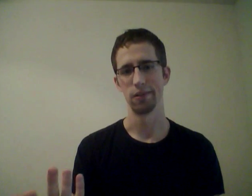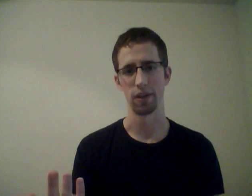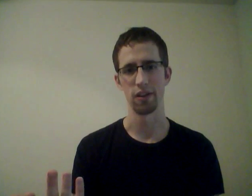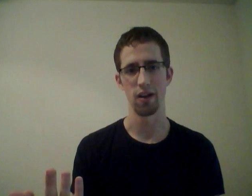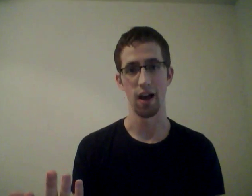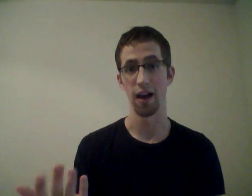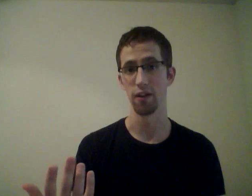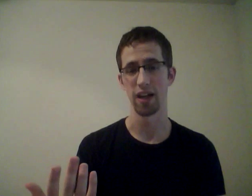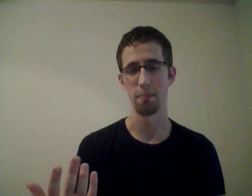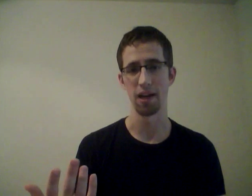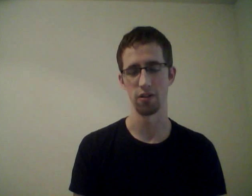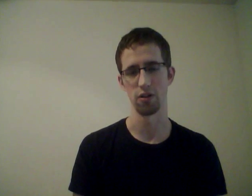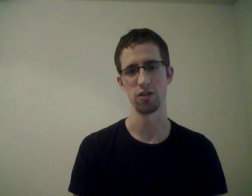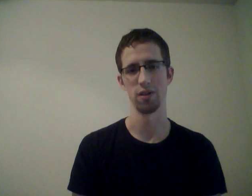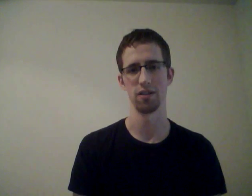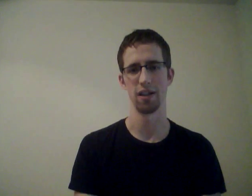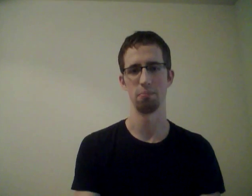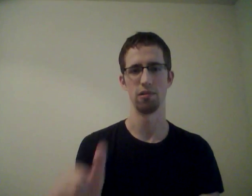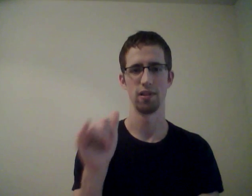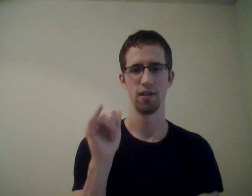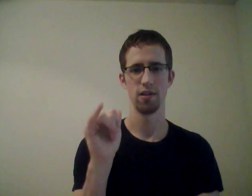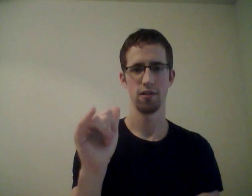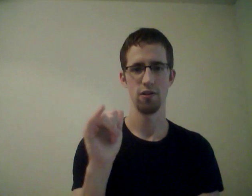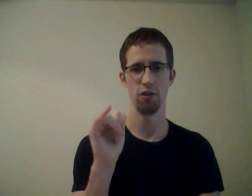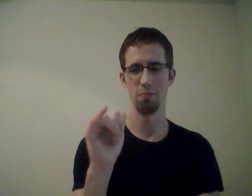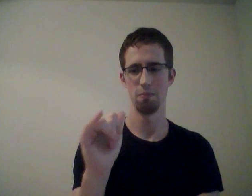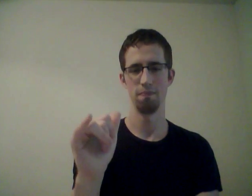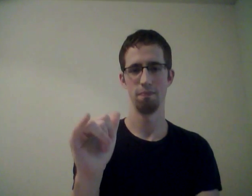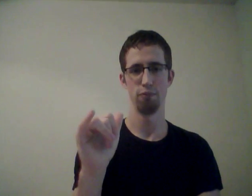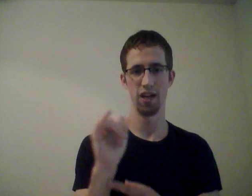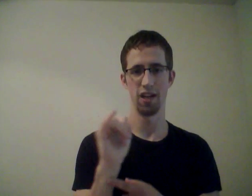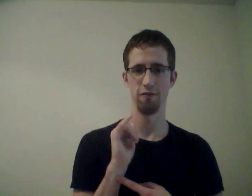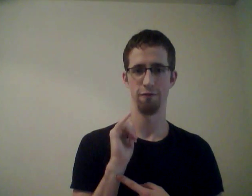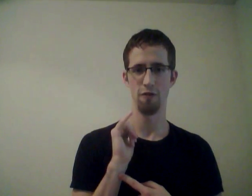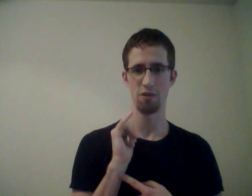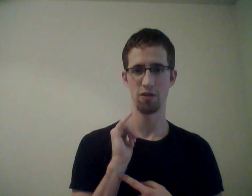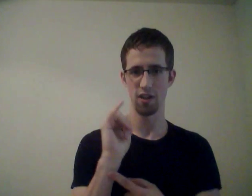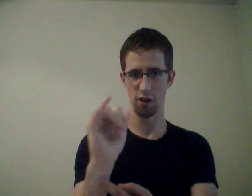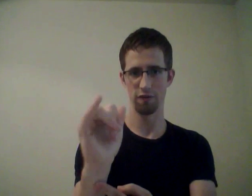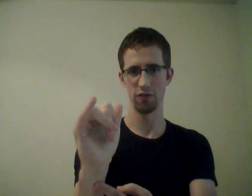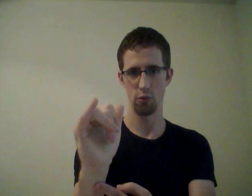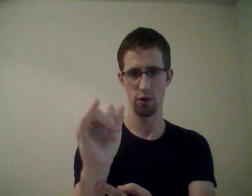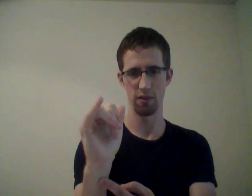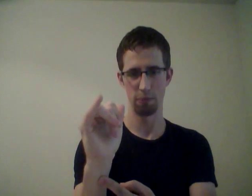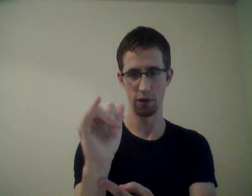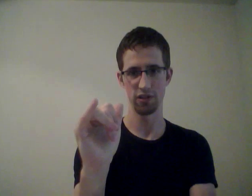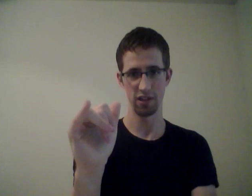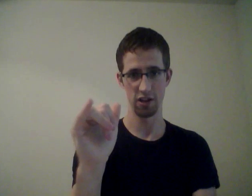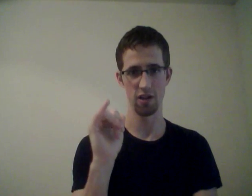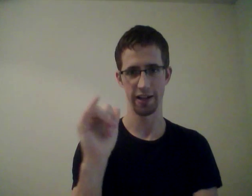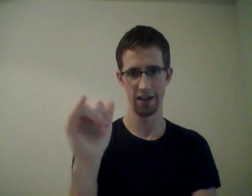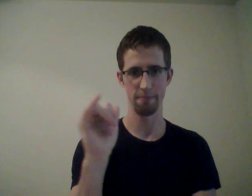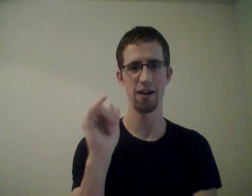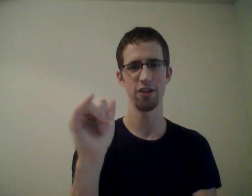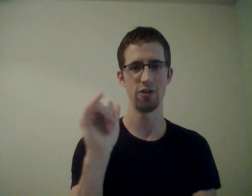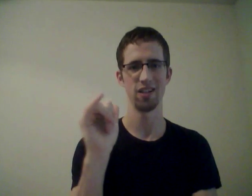with the I love that band also example, you can bring it from yourself toward the person that you're talking about, you know,